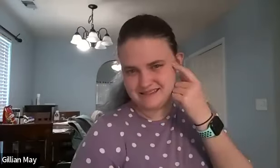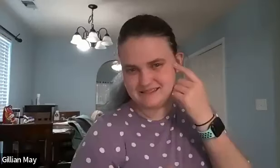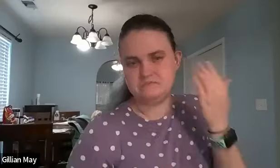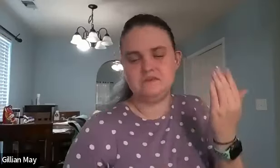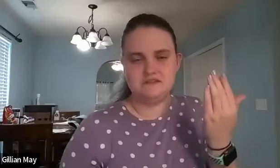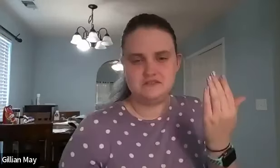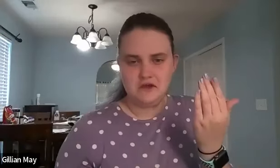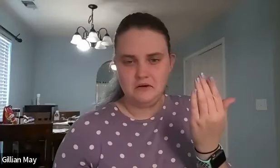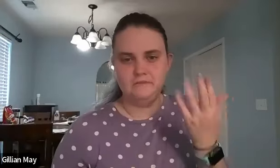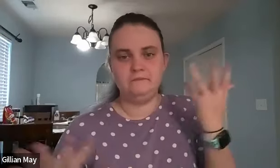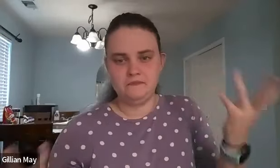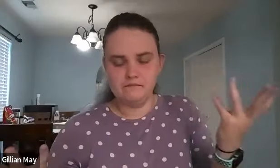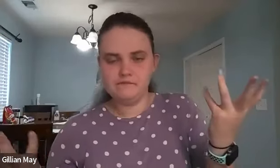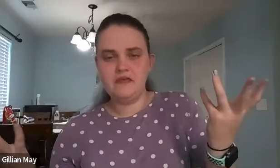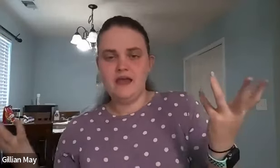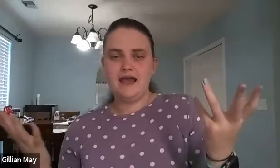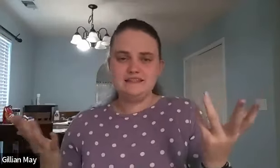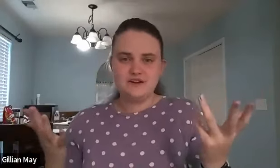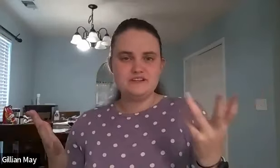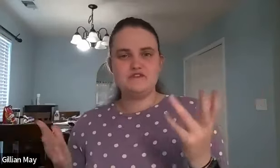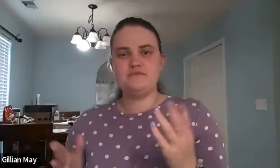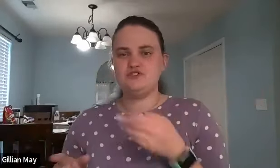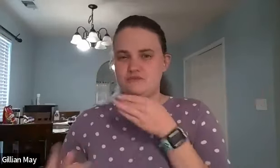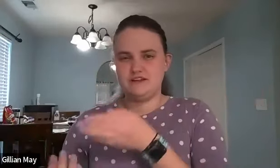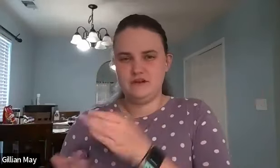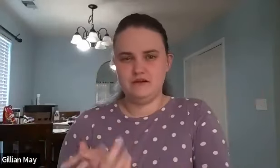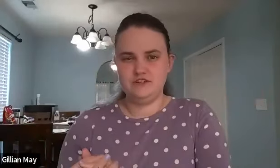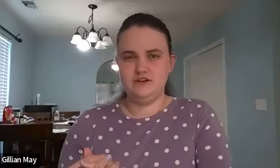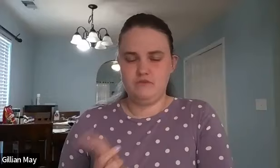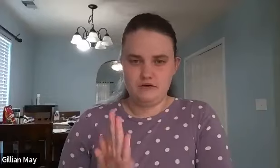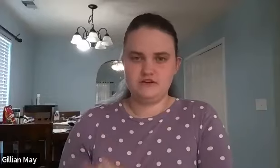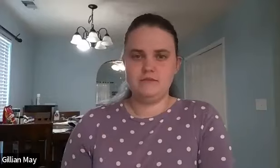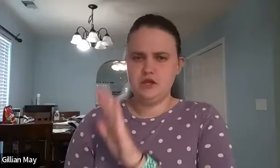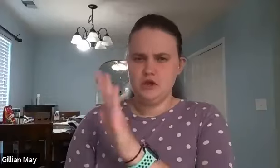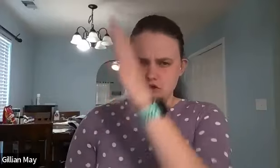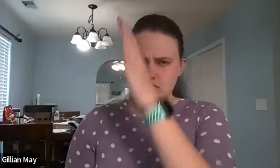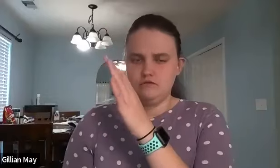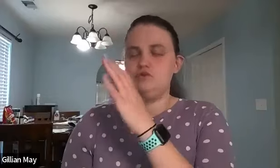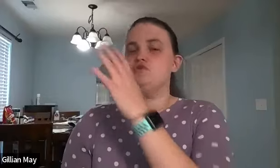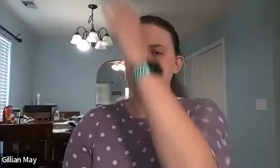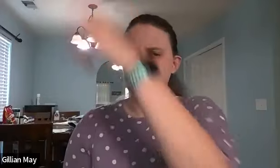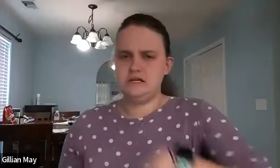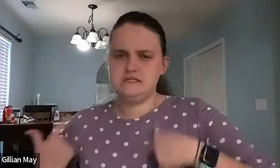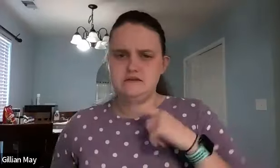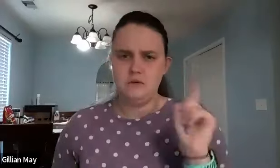sense. So I tend to always go for the most direct route. So I'll be like, your grandparents live